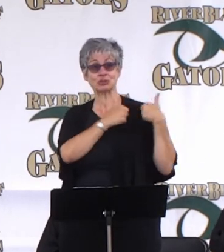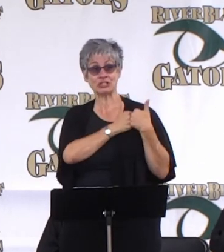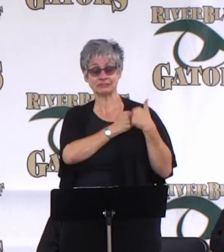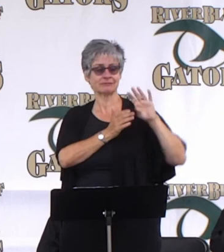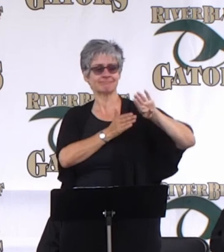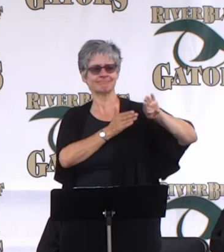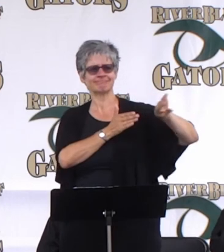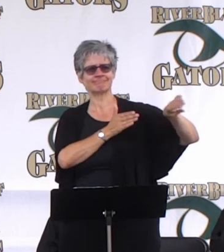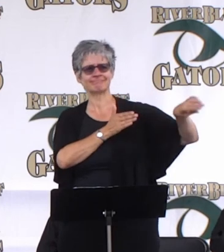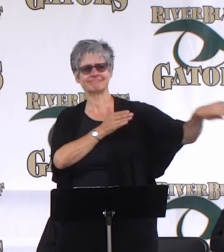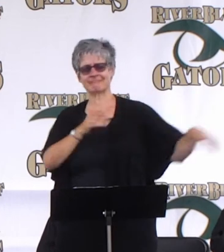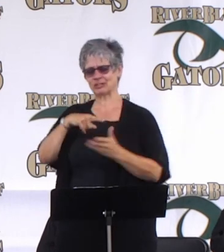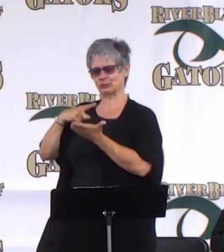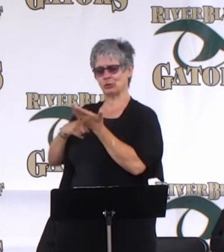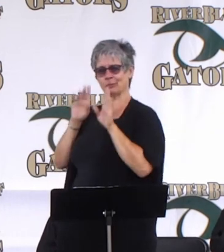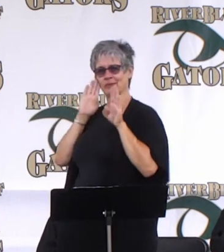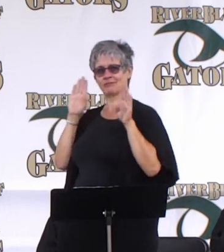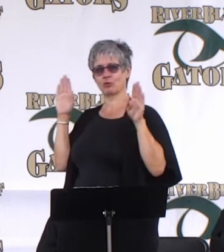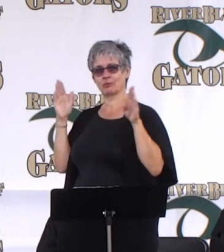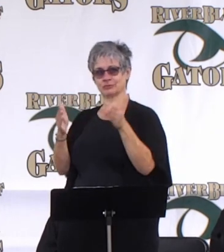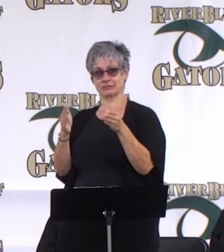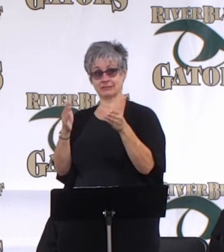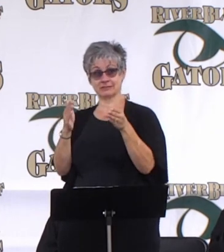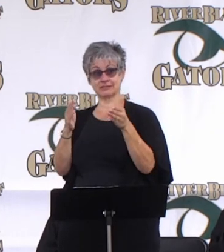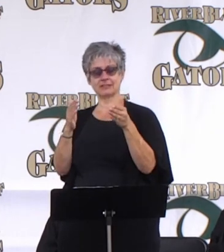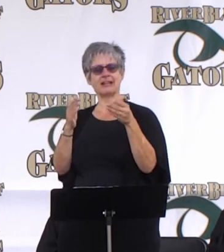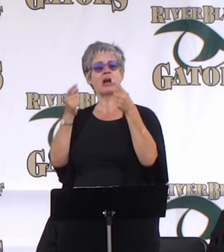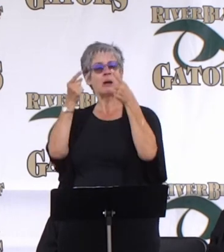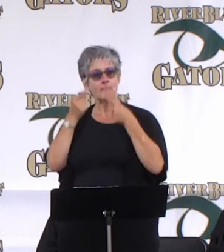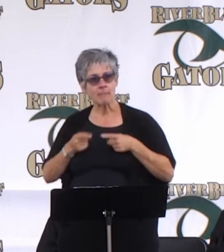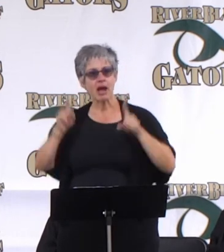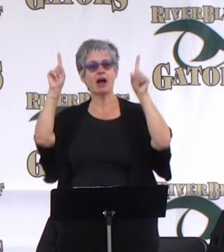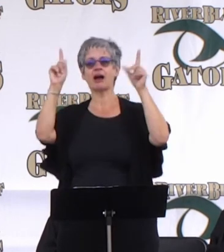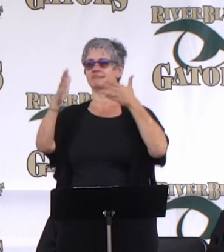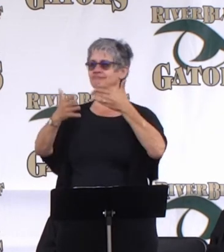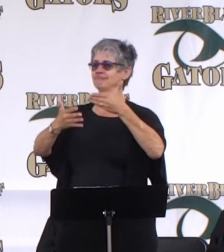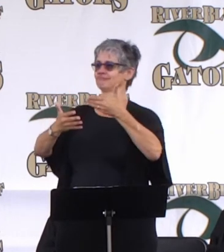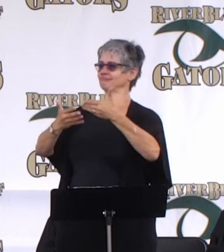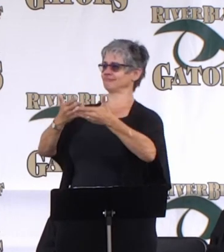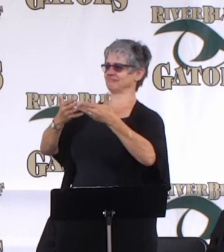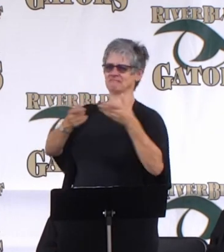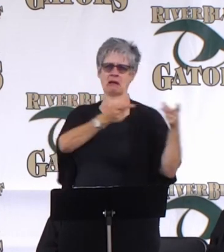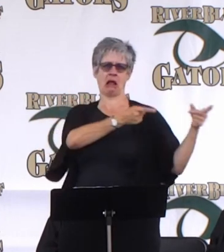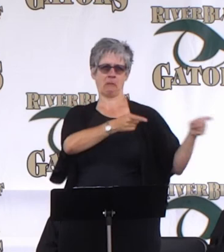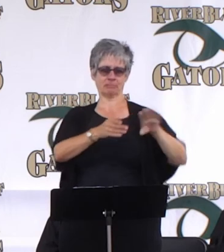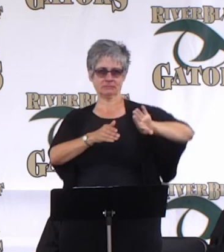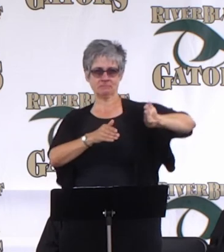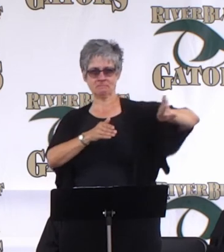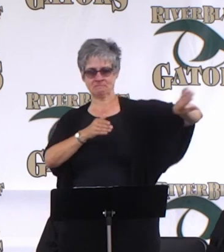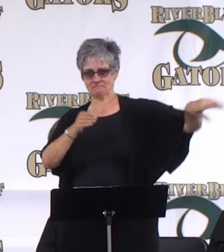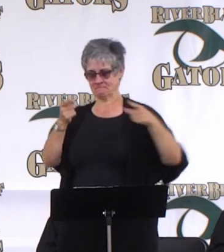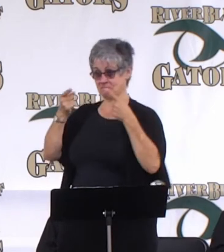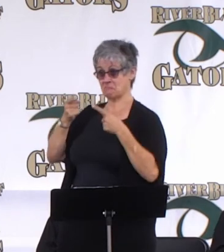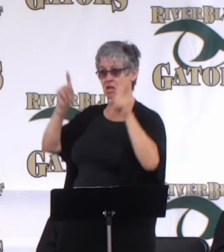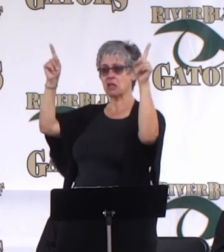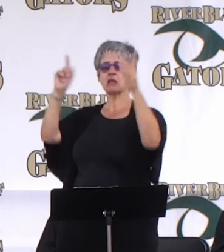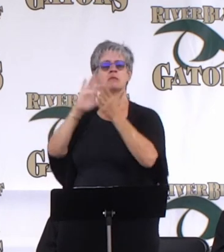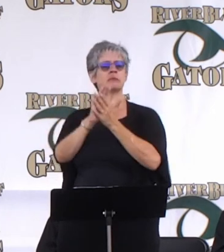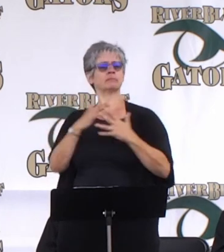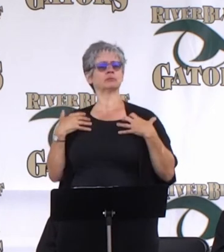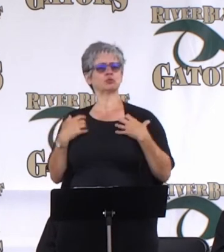the challenges, I would like to talk about all of the things that we accomplished despite adversity and how we are all stronger as a